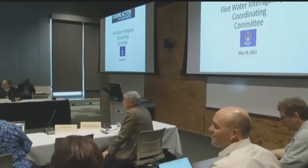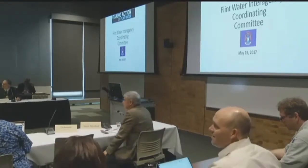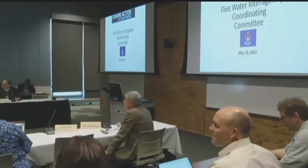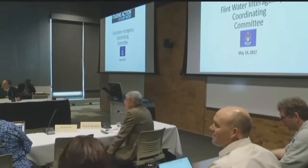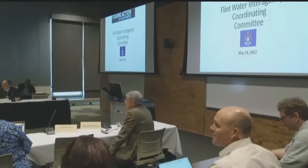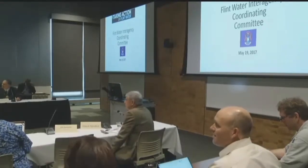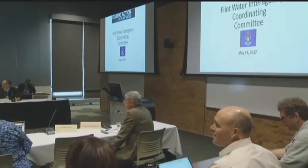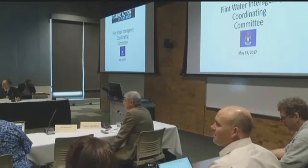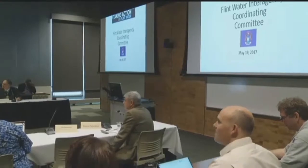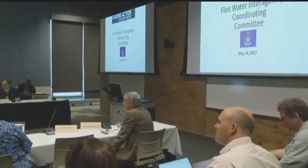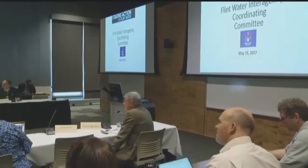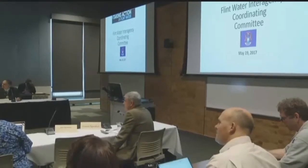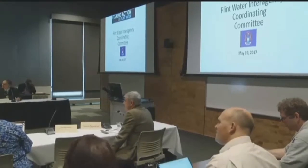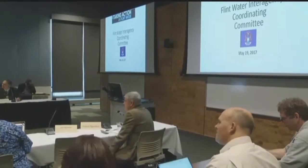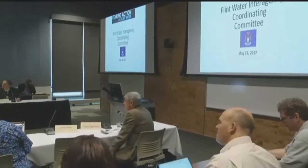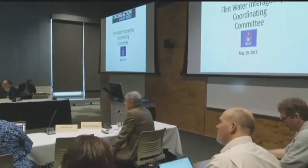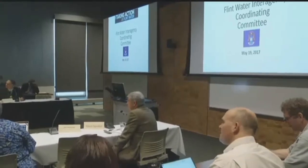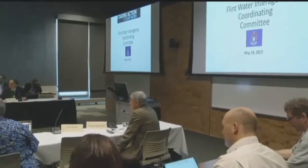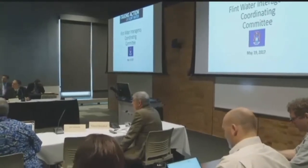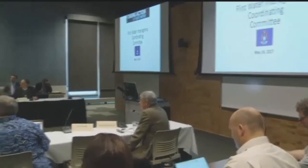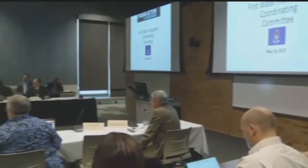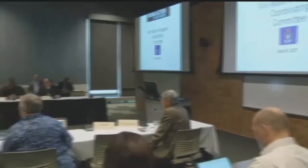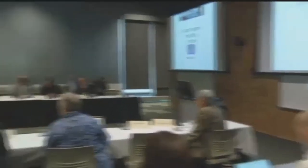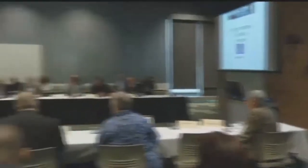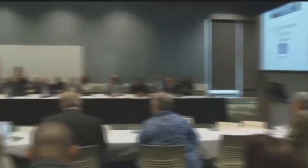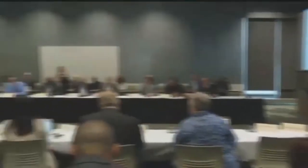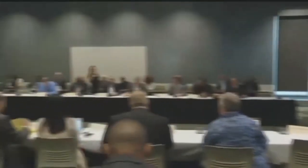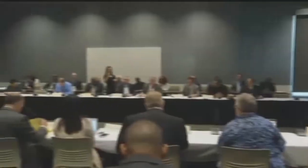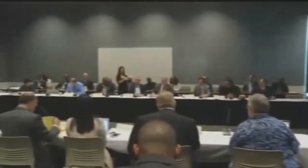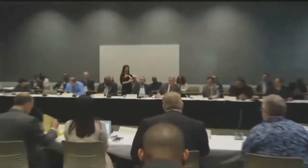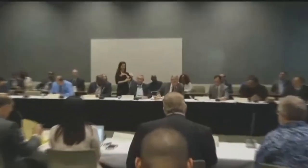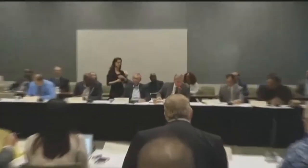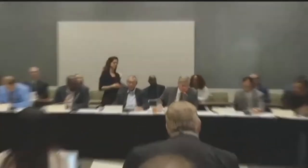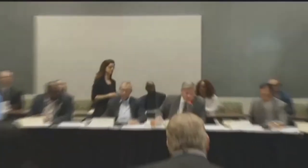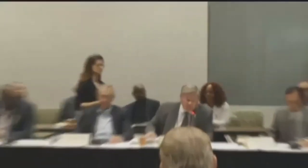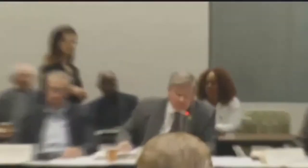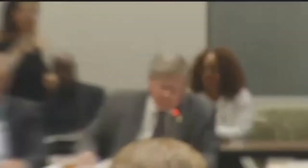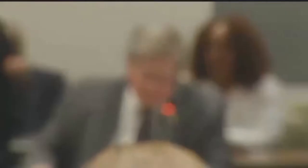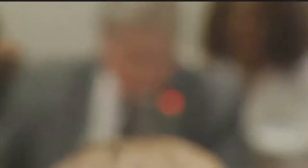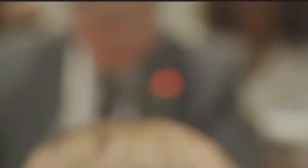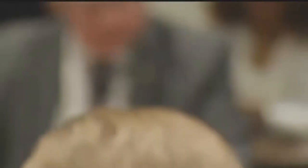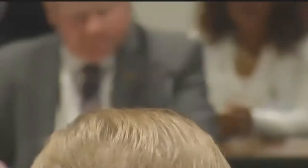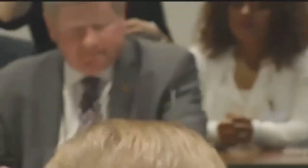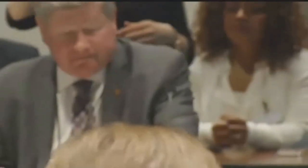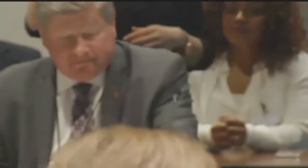Board of Commissioners. Jim Caskey, Genesee County. Rich Baird, Governor's